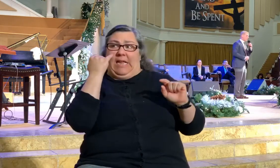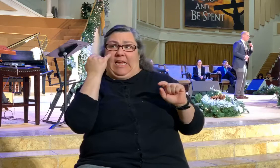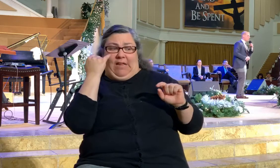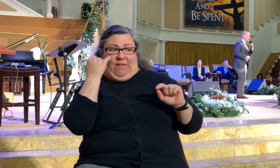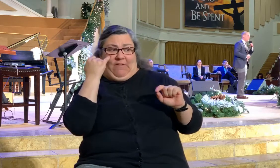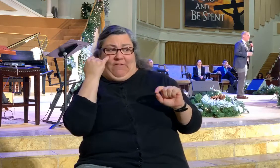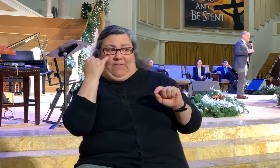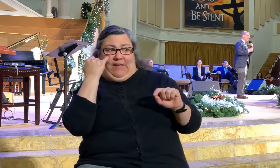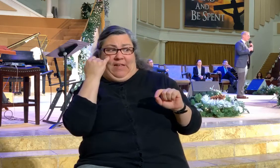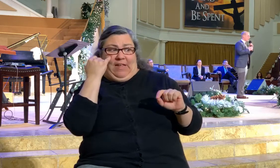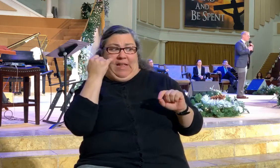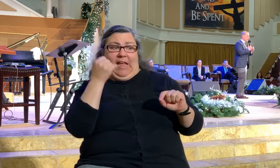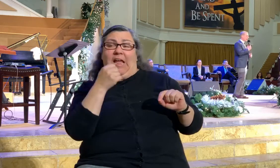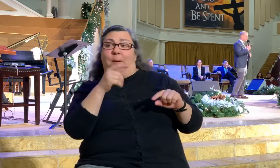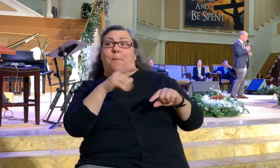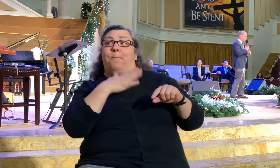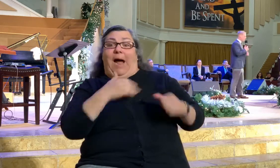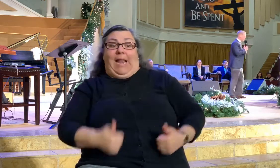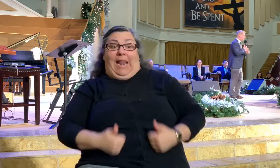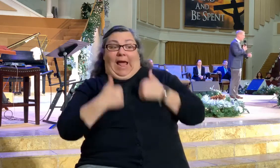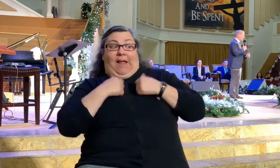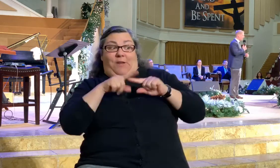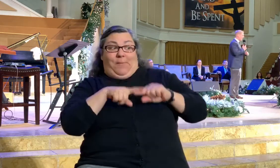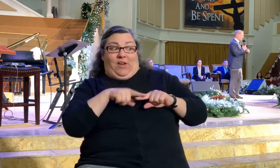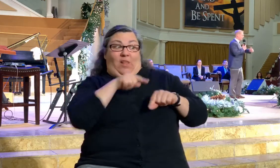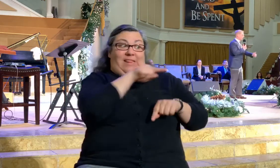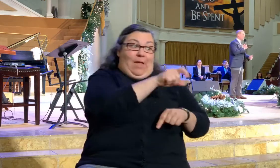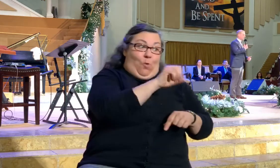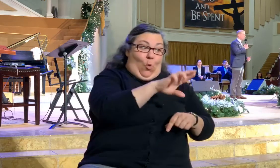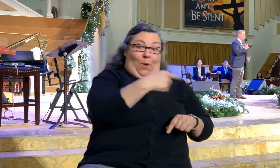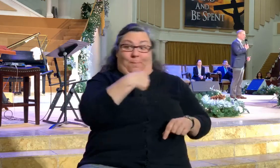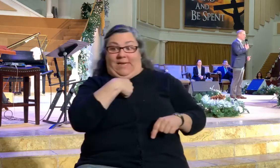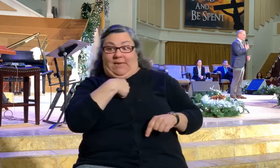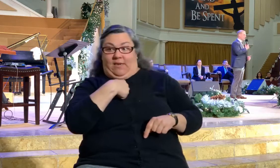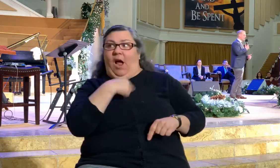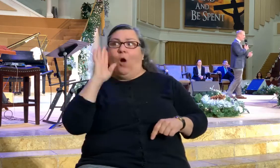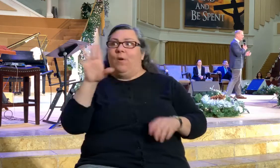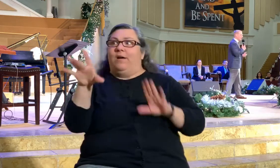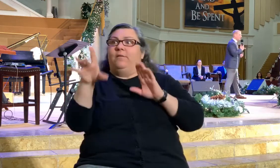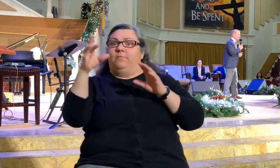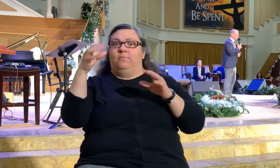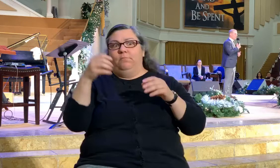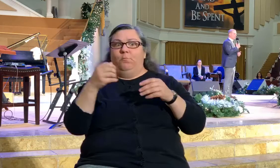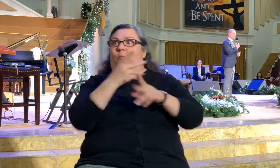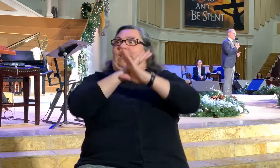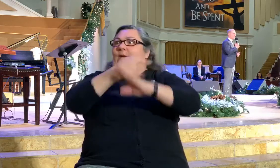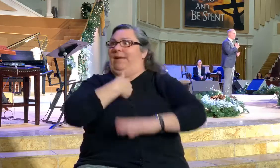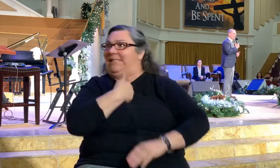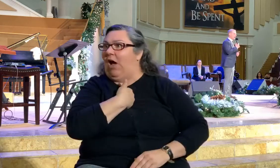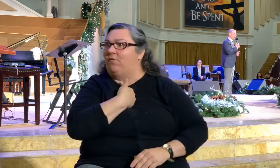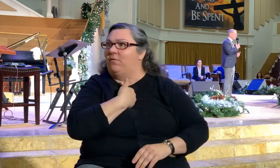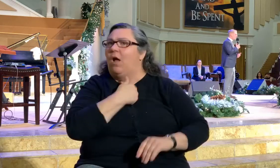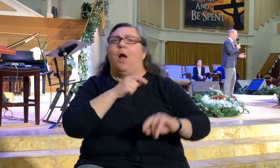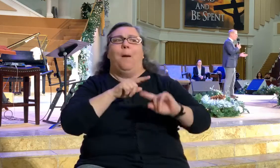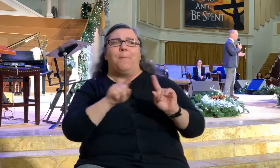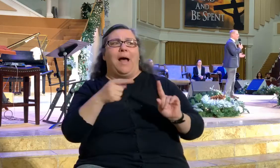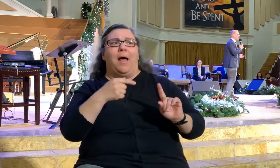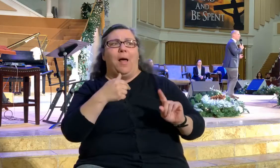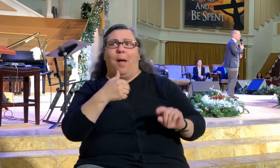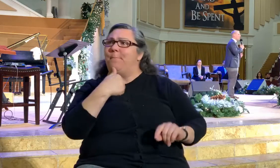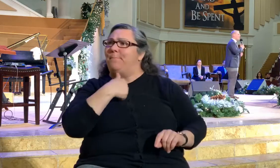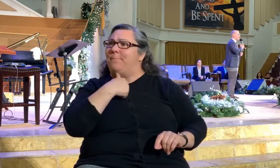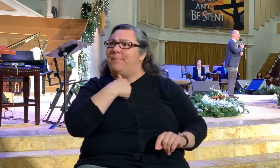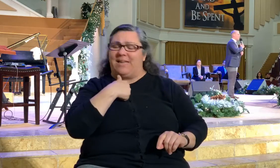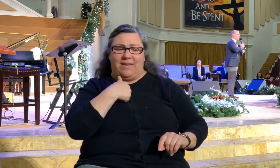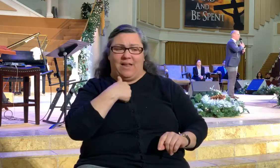I'm going to choose me. And I didn't know how to step in and to reach them like that, because I didn't come from a home like that. We grow up here